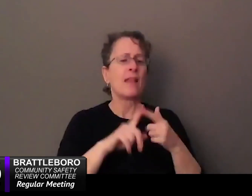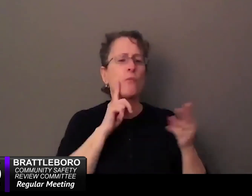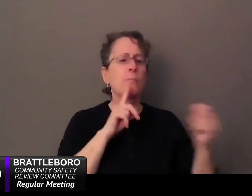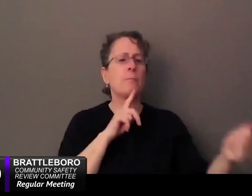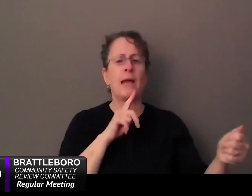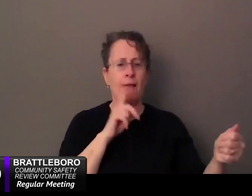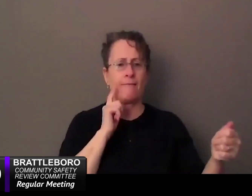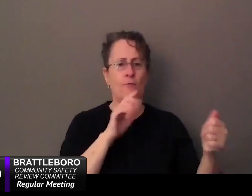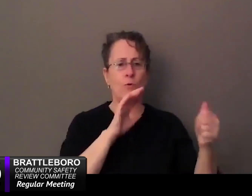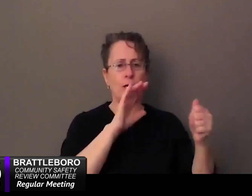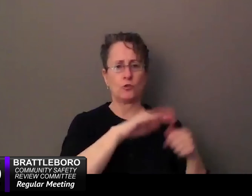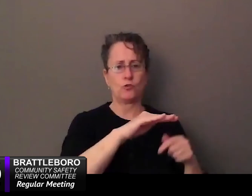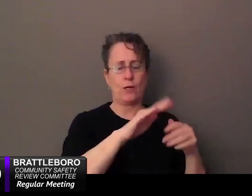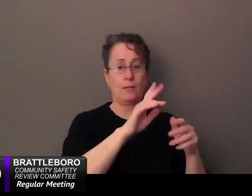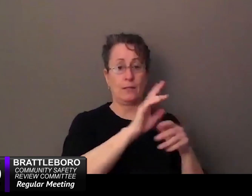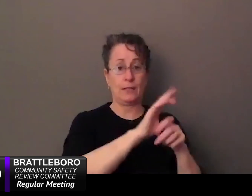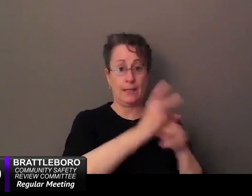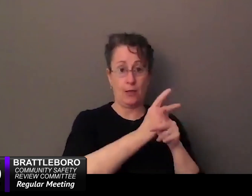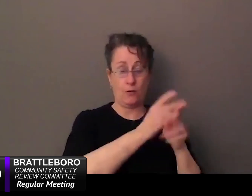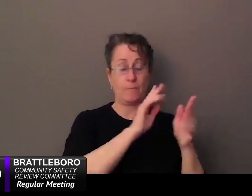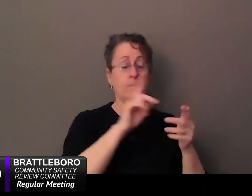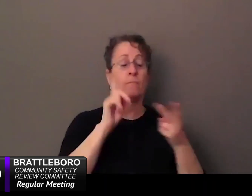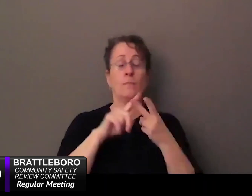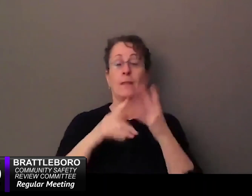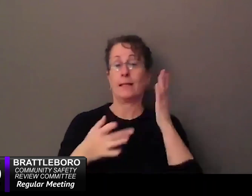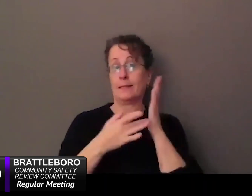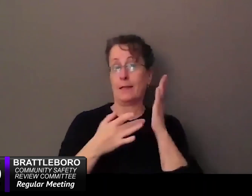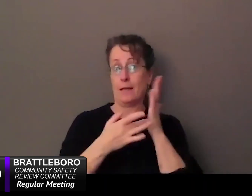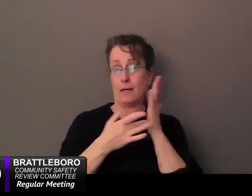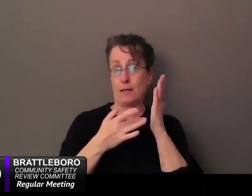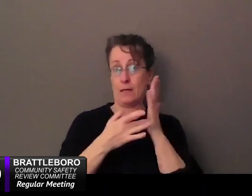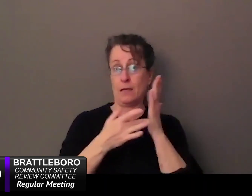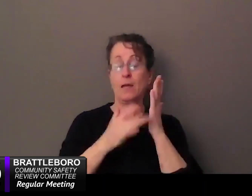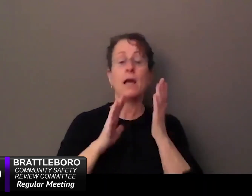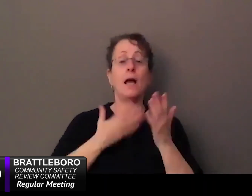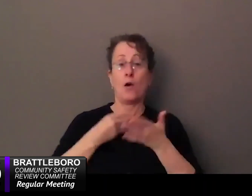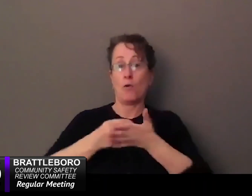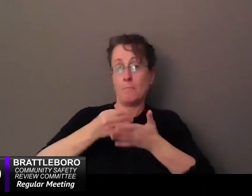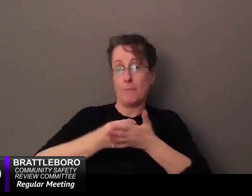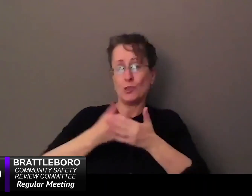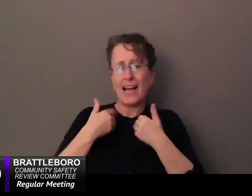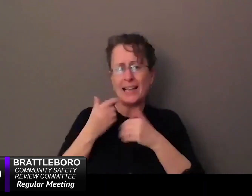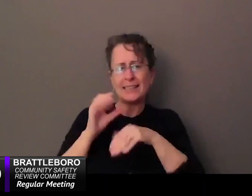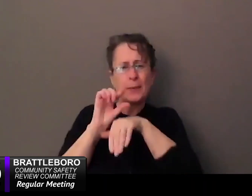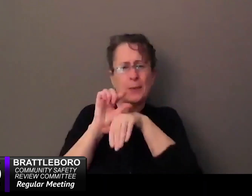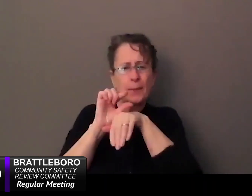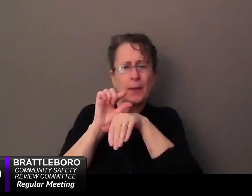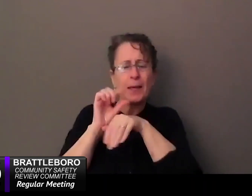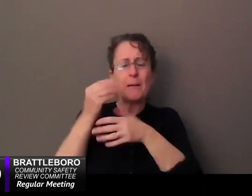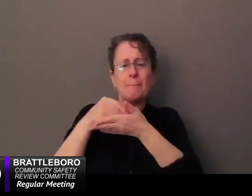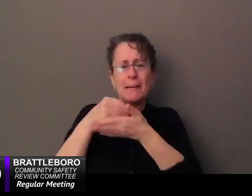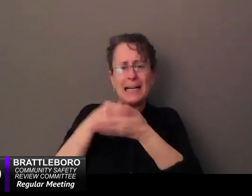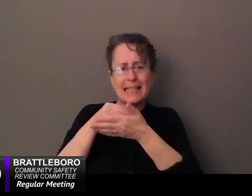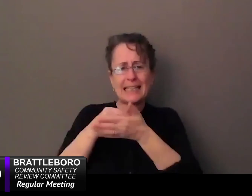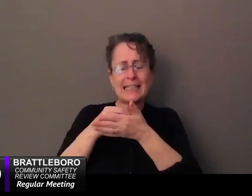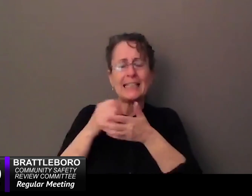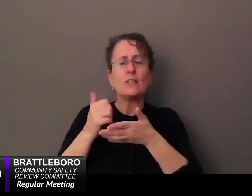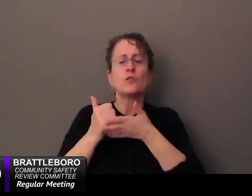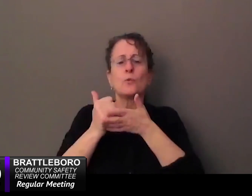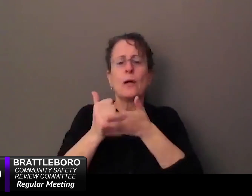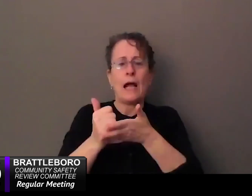doesn't have access to tech, we have a small amount of money in our budget to help support people to have access to enough technology to get their voice in this